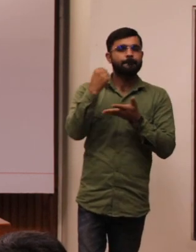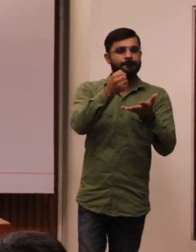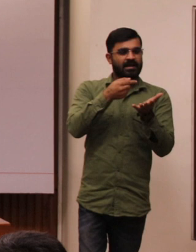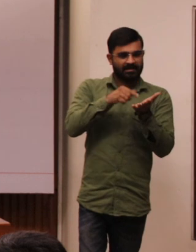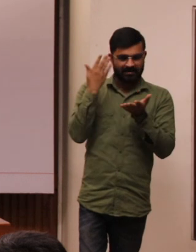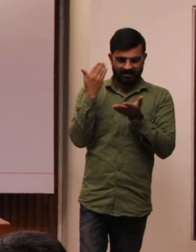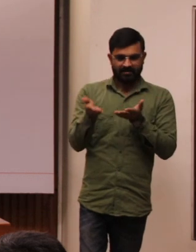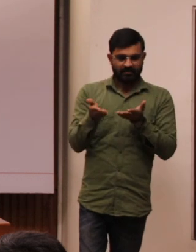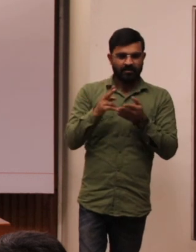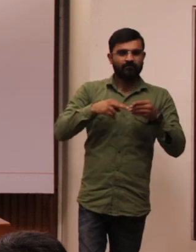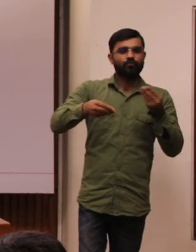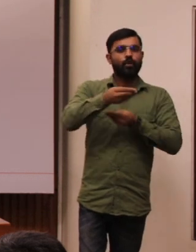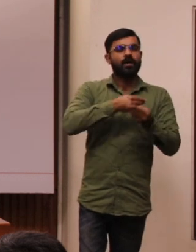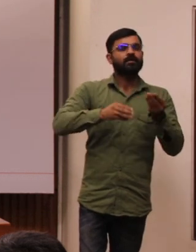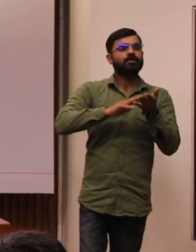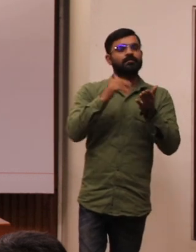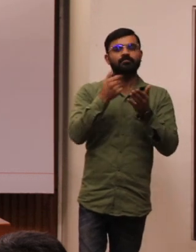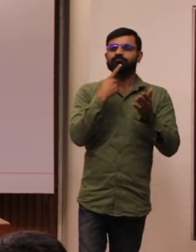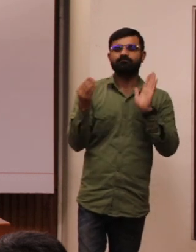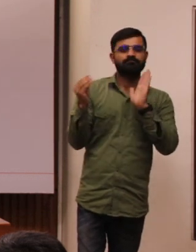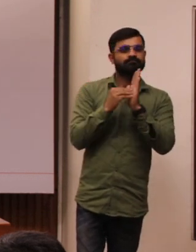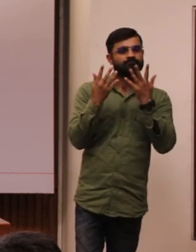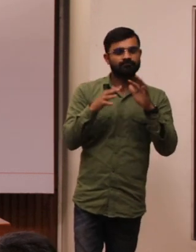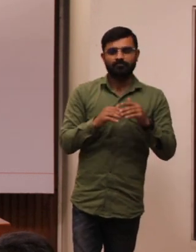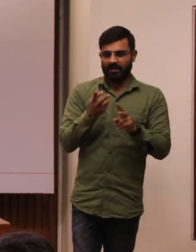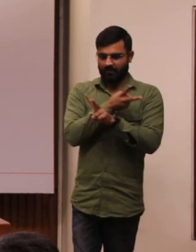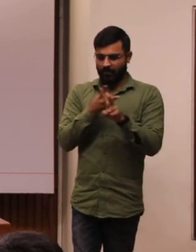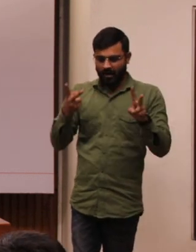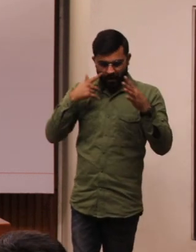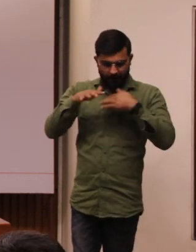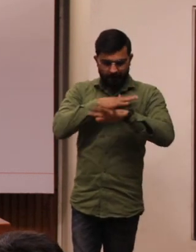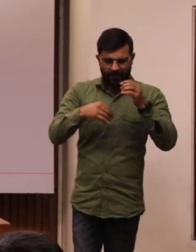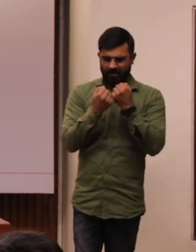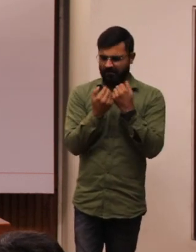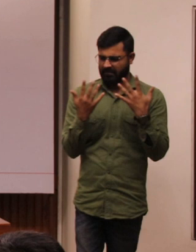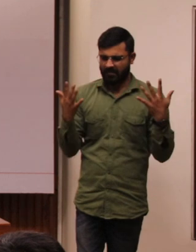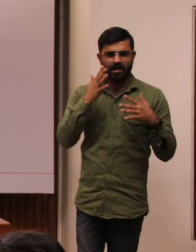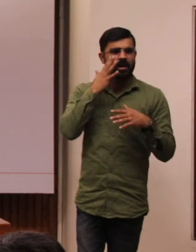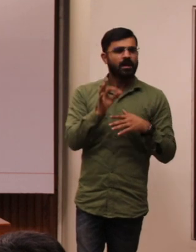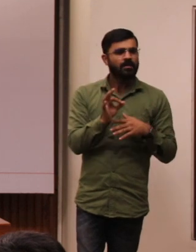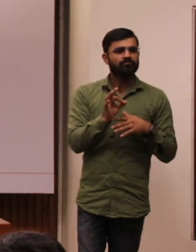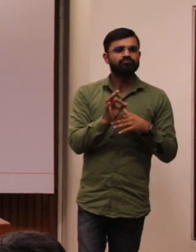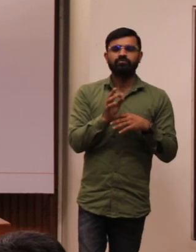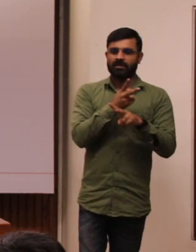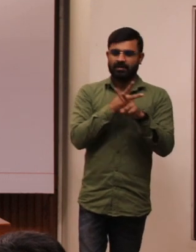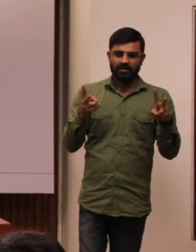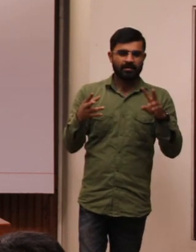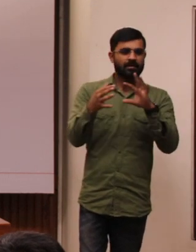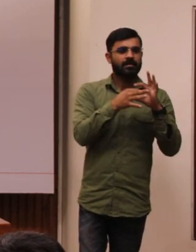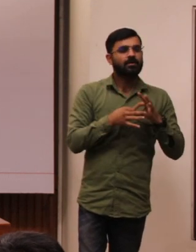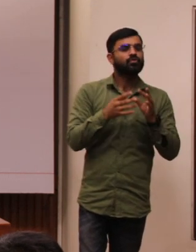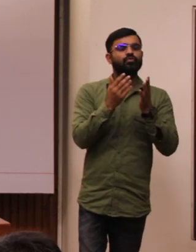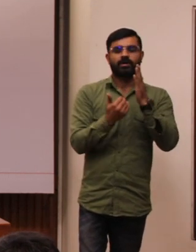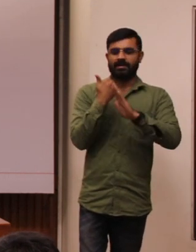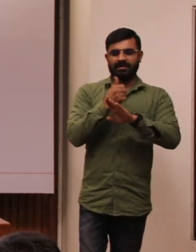the finance minister, she said, mentioned about various schemes, most probably, like, importantly, the MISTI scheme, Mangrove Initiative for